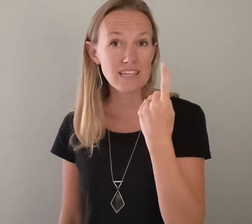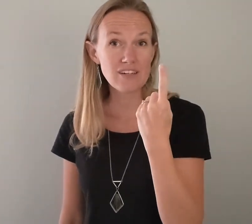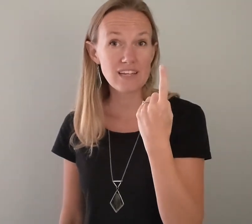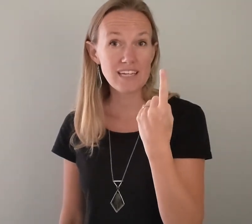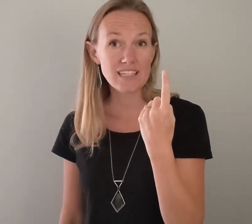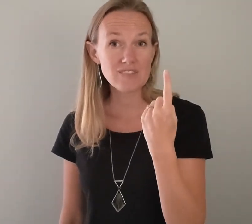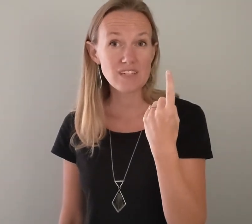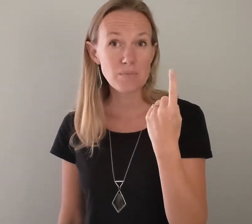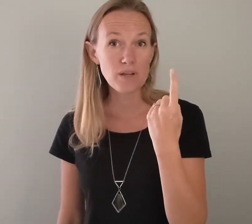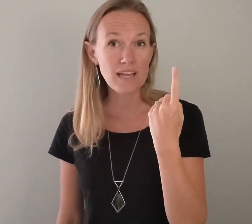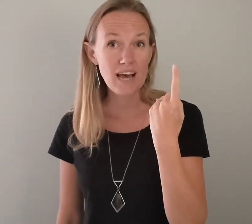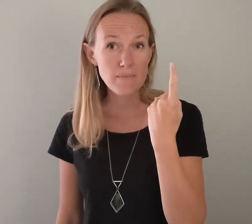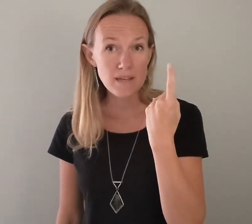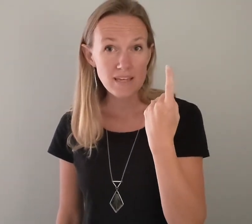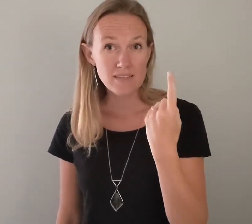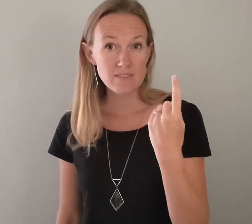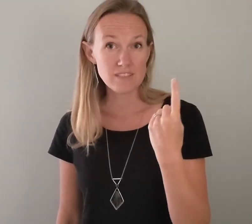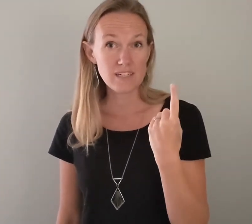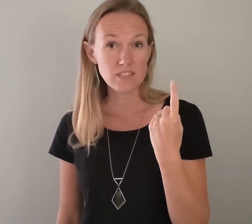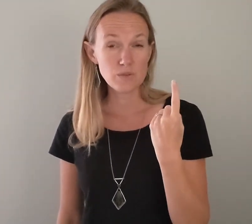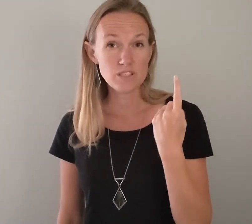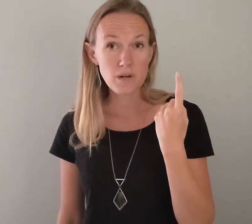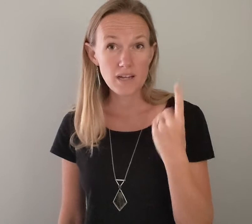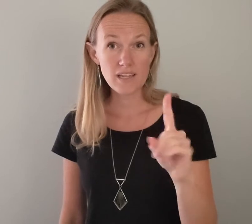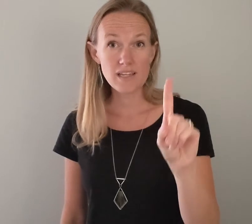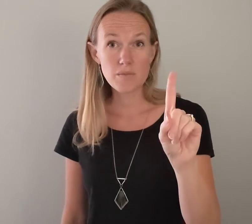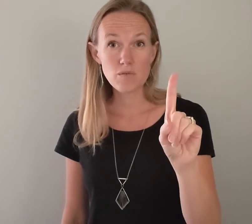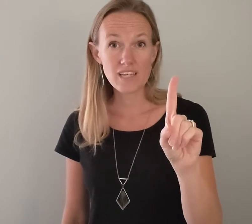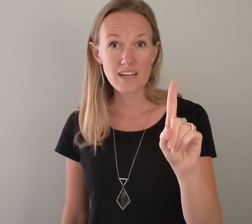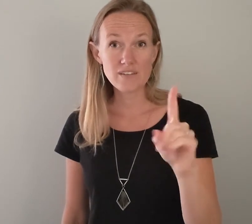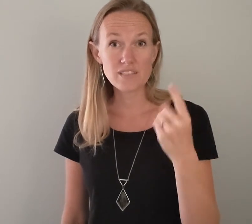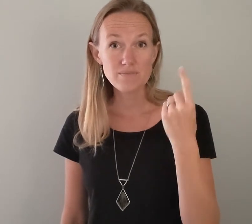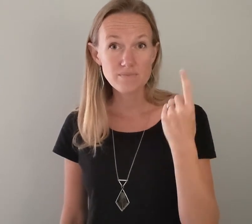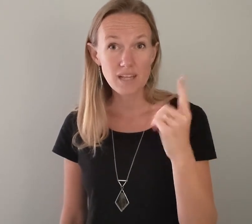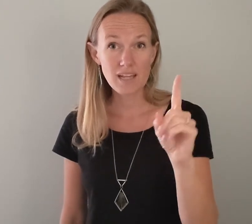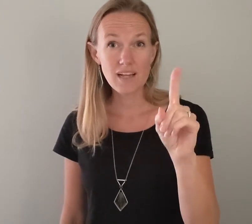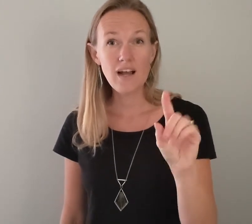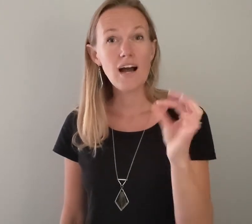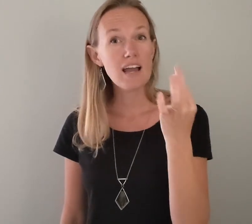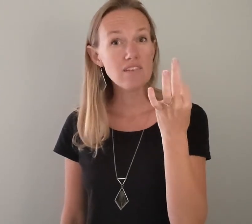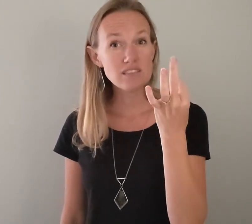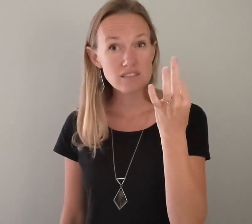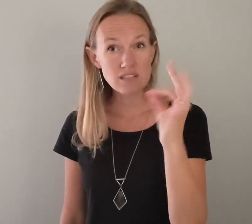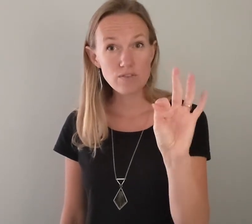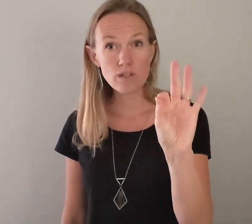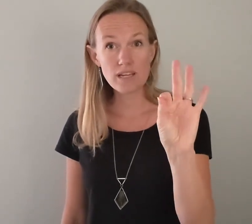your index finger pointing up, starting towards your body, and then moving it out. Okay, I have also seen 4 done